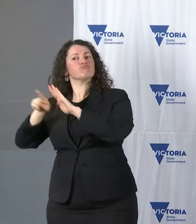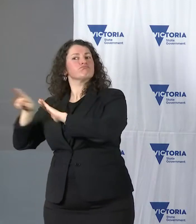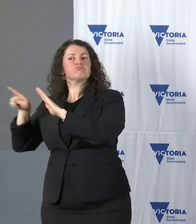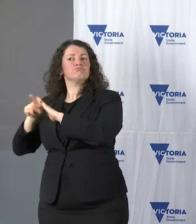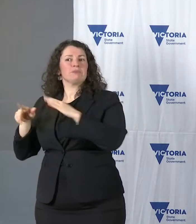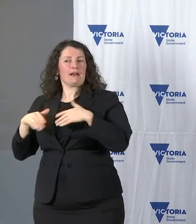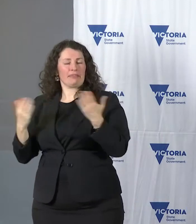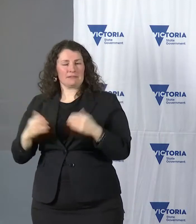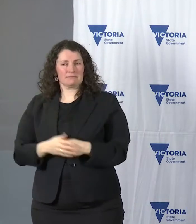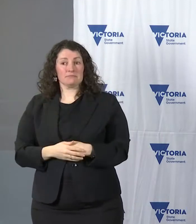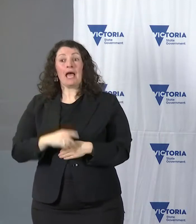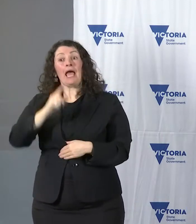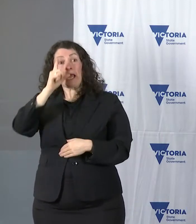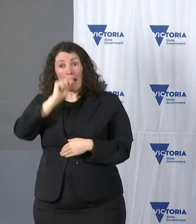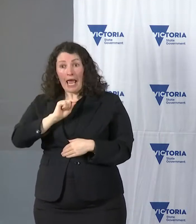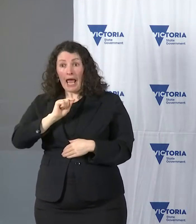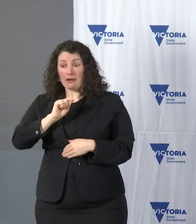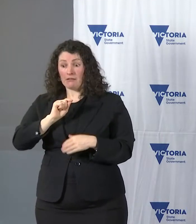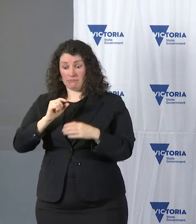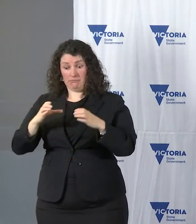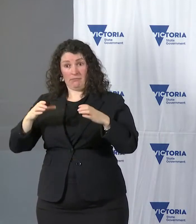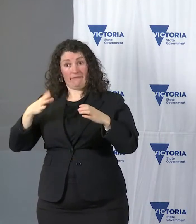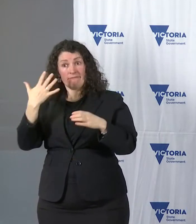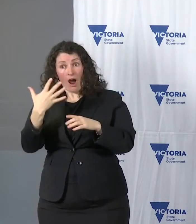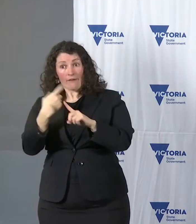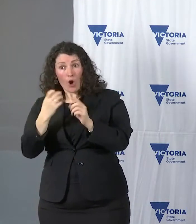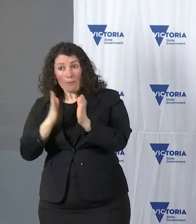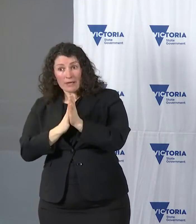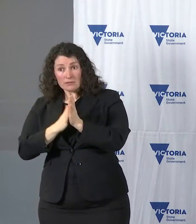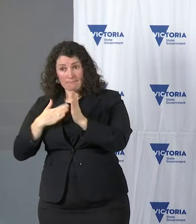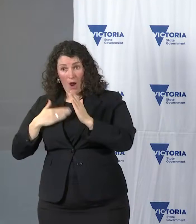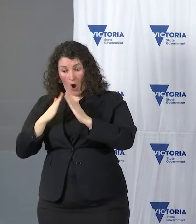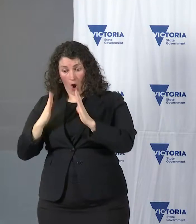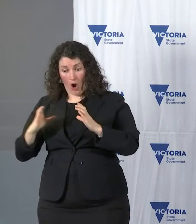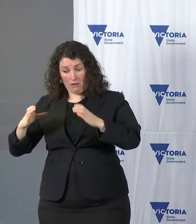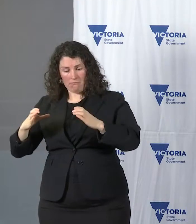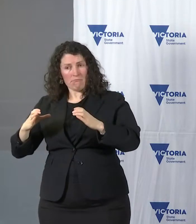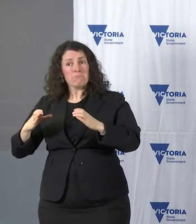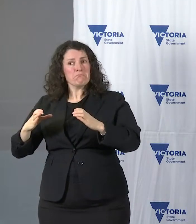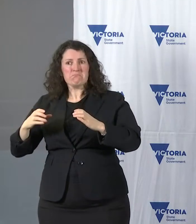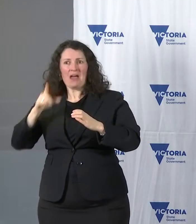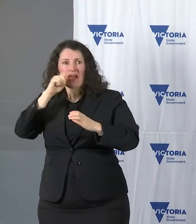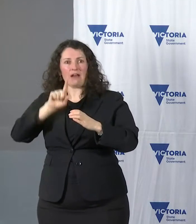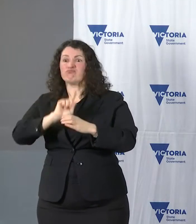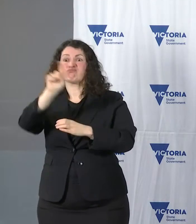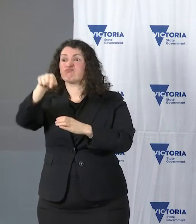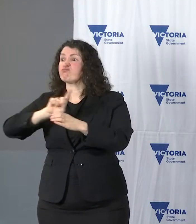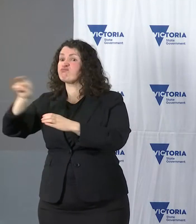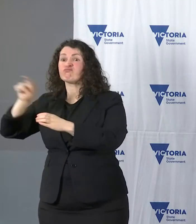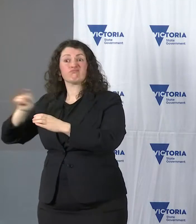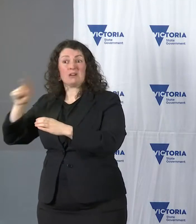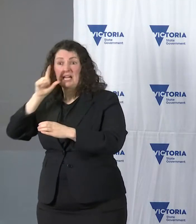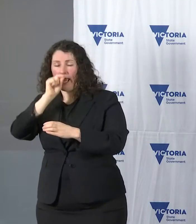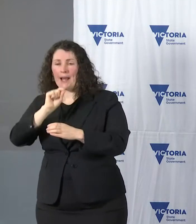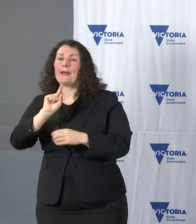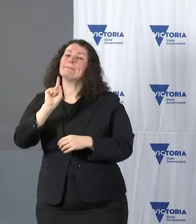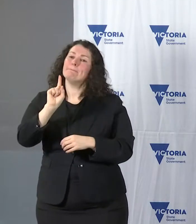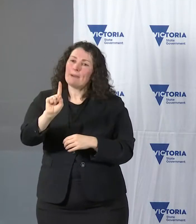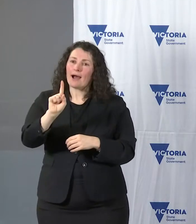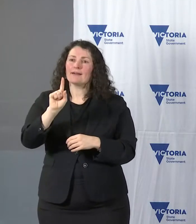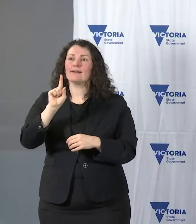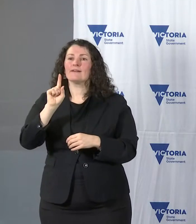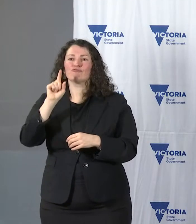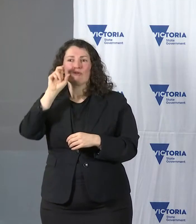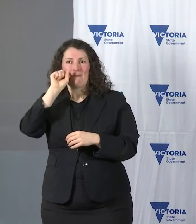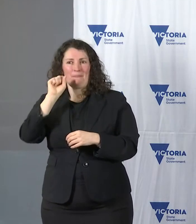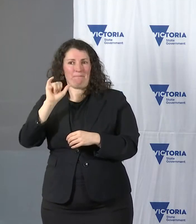across the state, but if you're travelling interstate, be aware of 2 things. Other states are likely to have their own controls on entry while we're